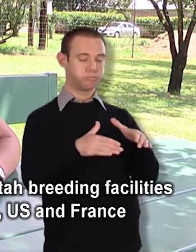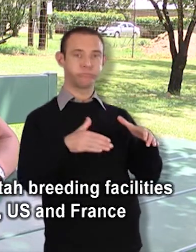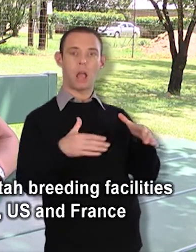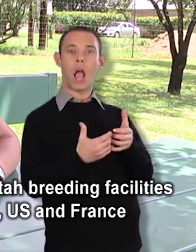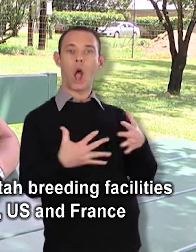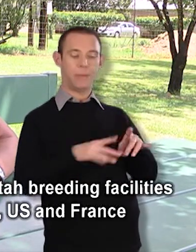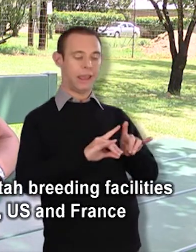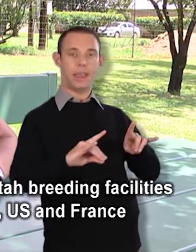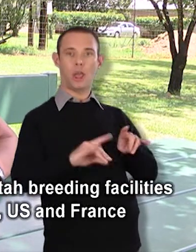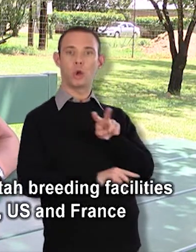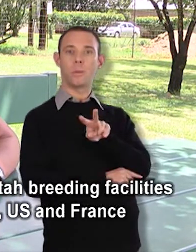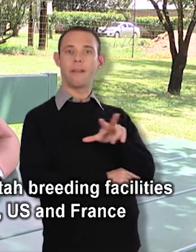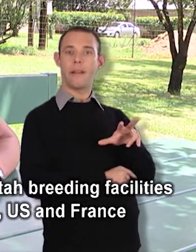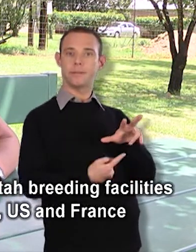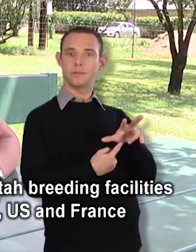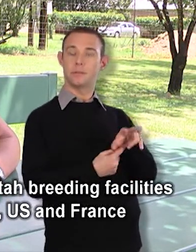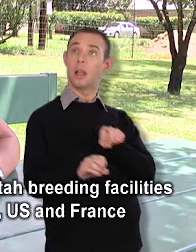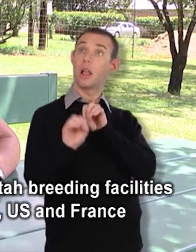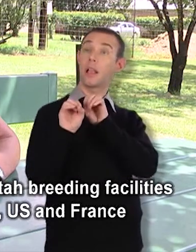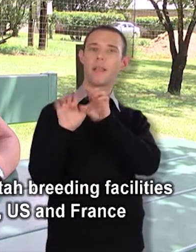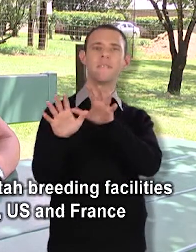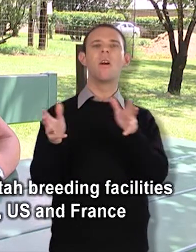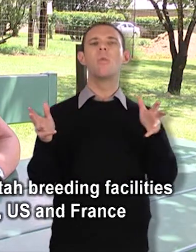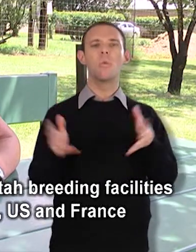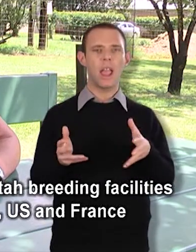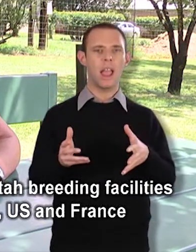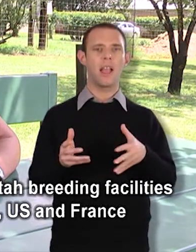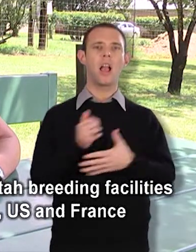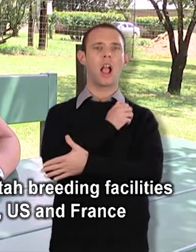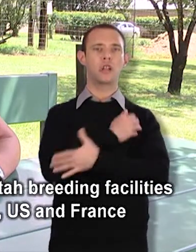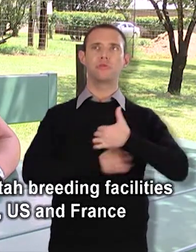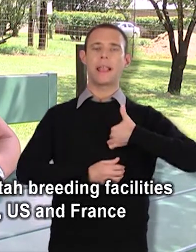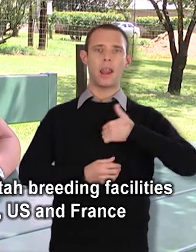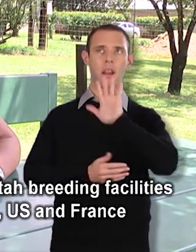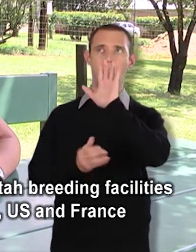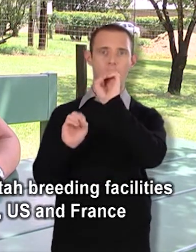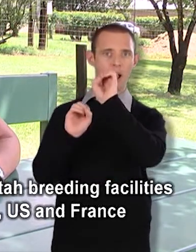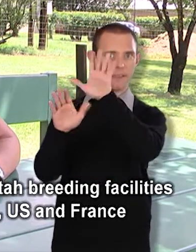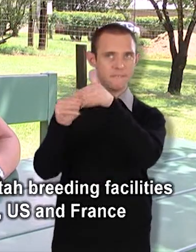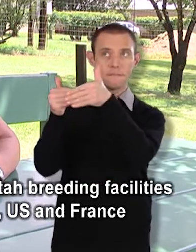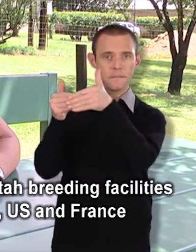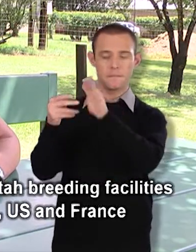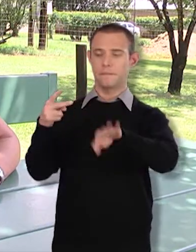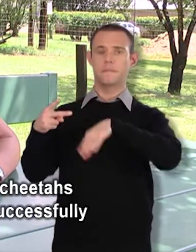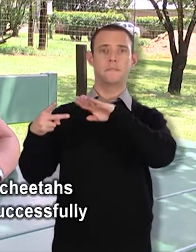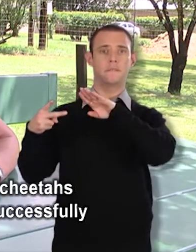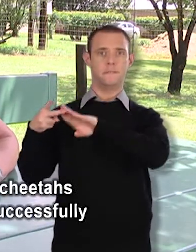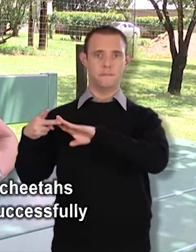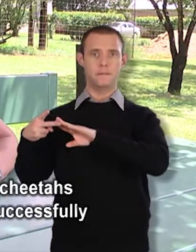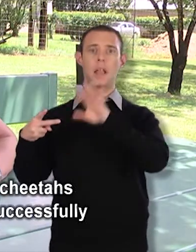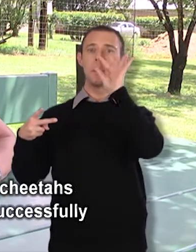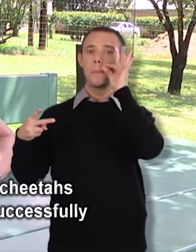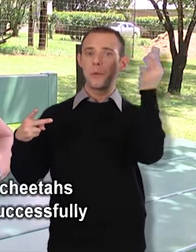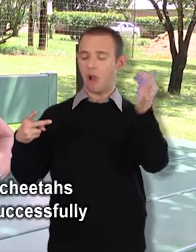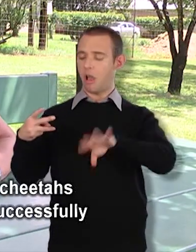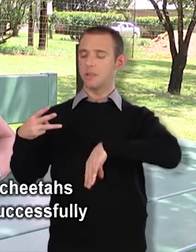like cheetah breeding facilities in Canada, in Japan, in the US, and in France. And